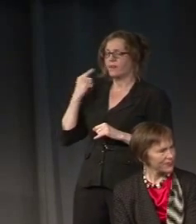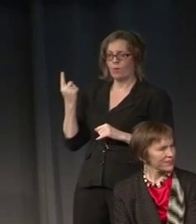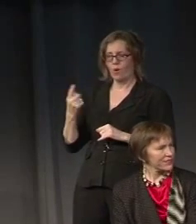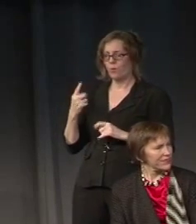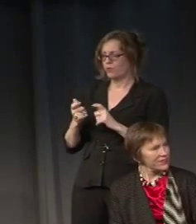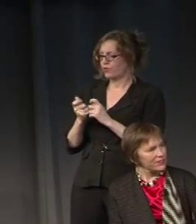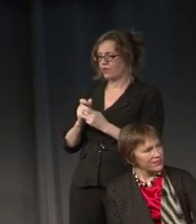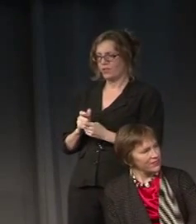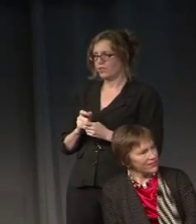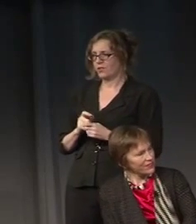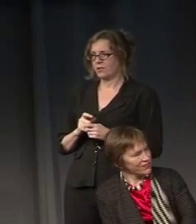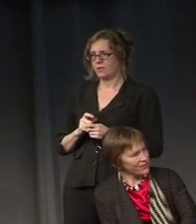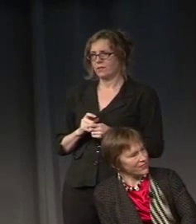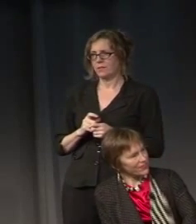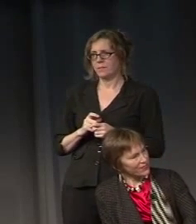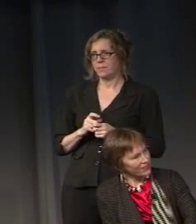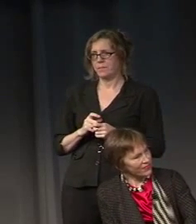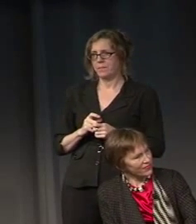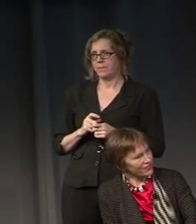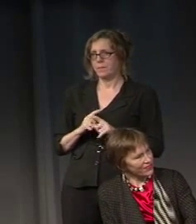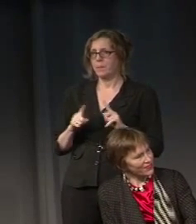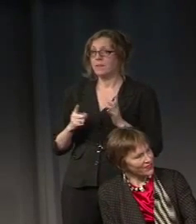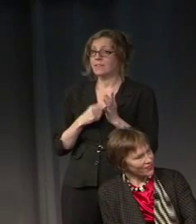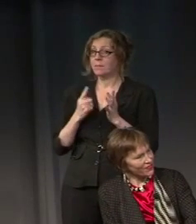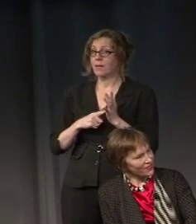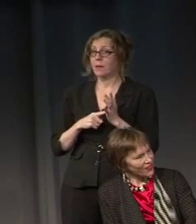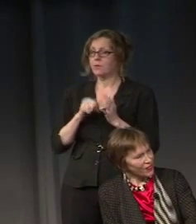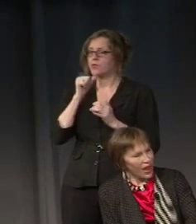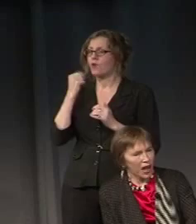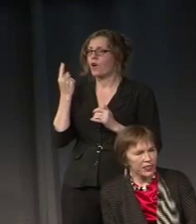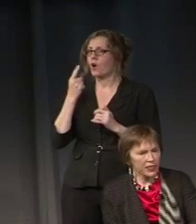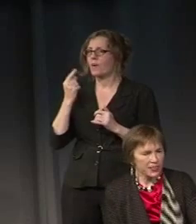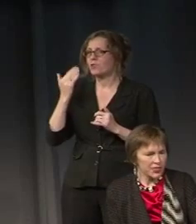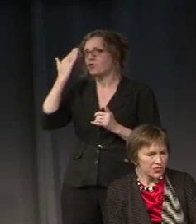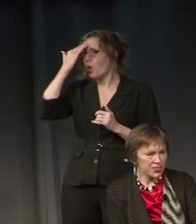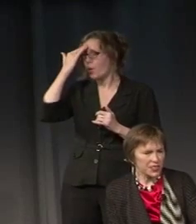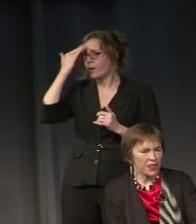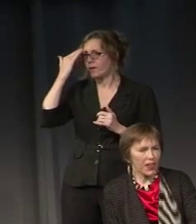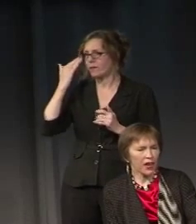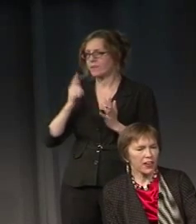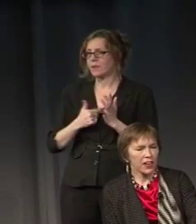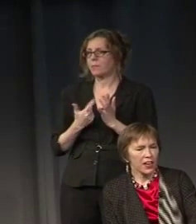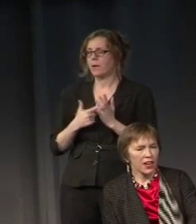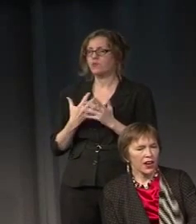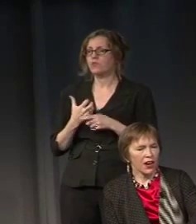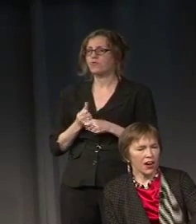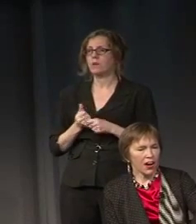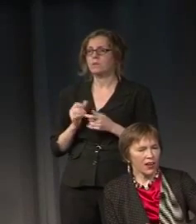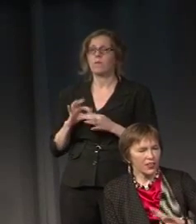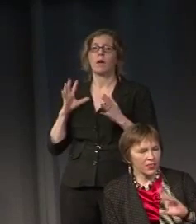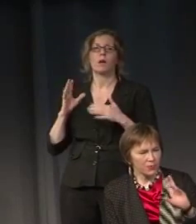not necessarily knowing at the time. I think it's interesting that